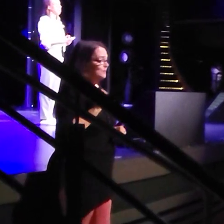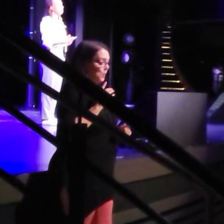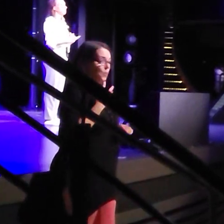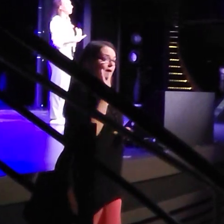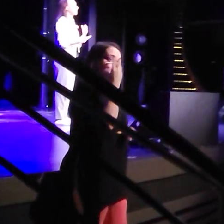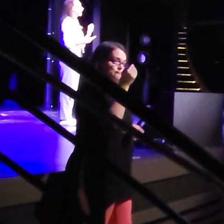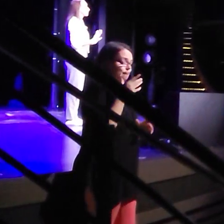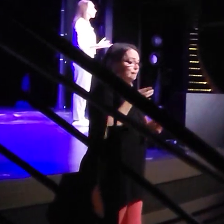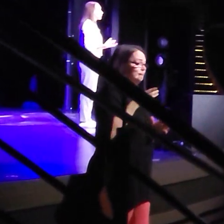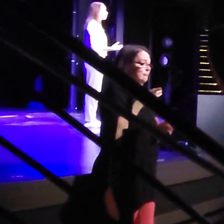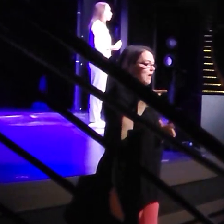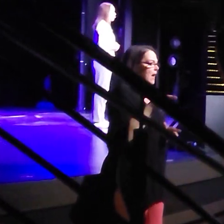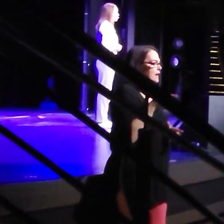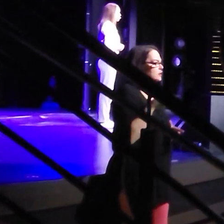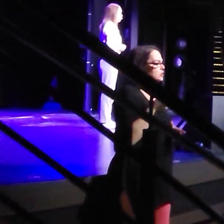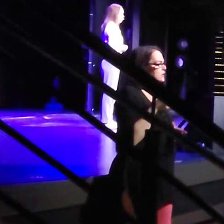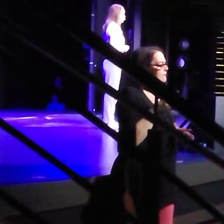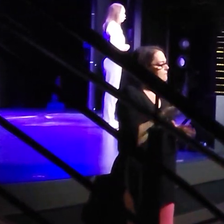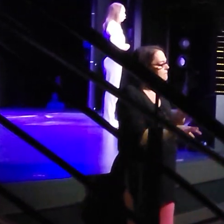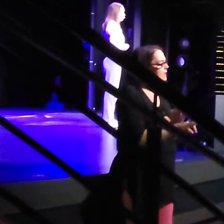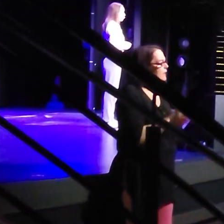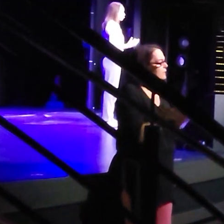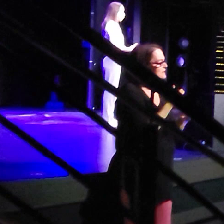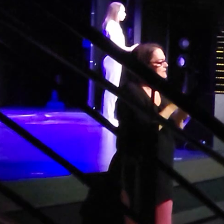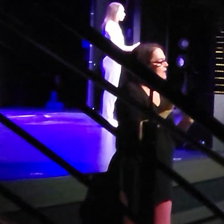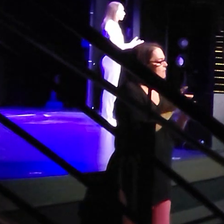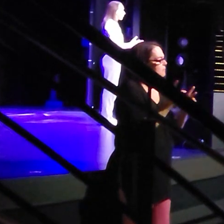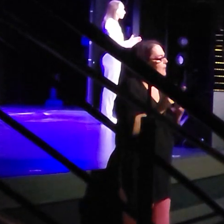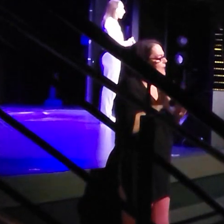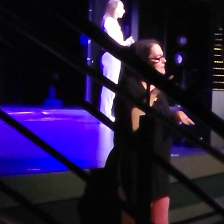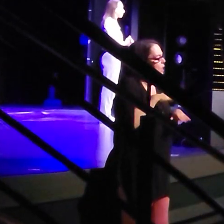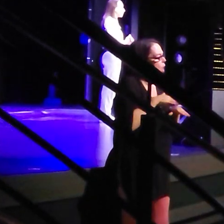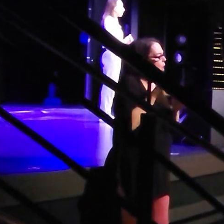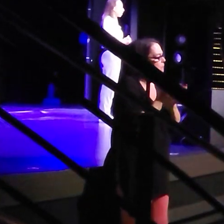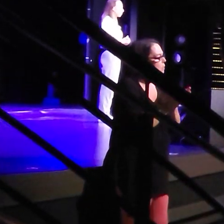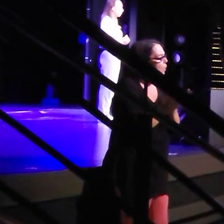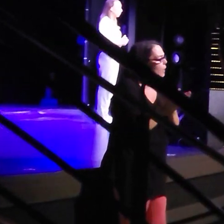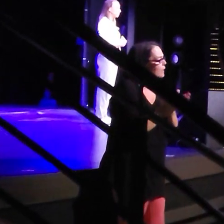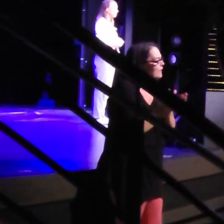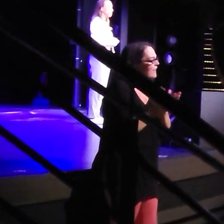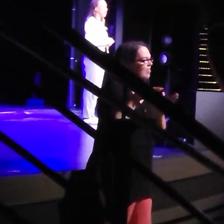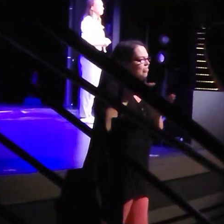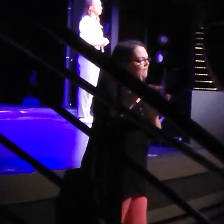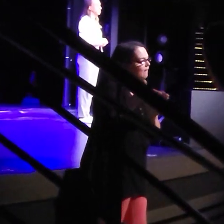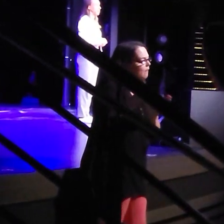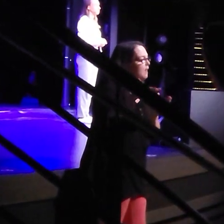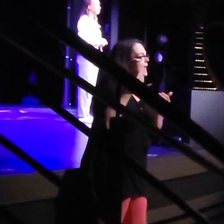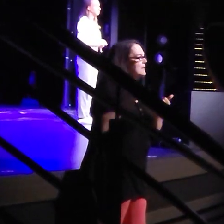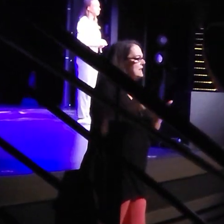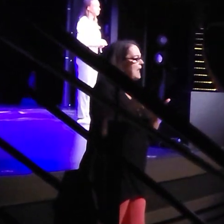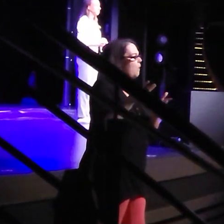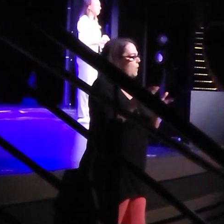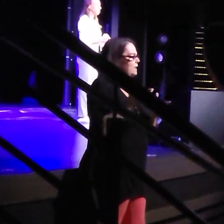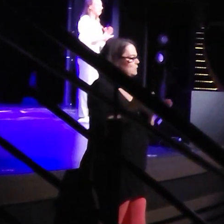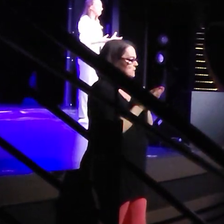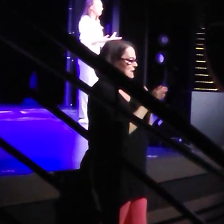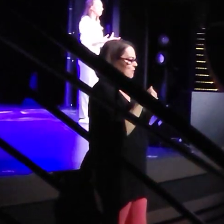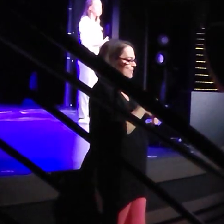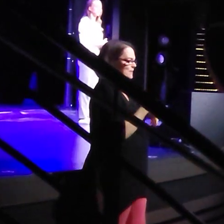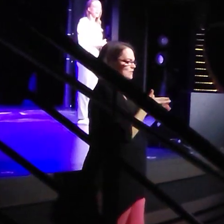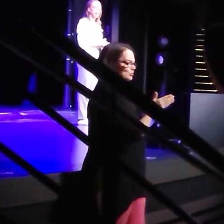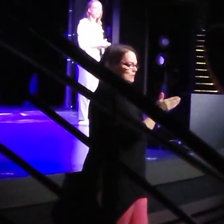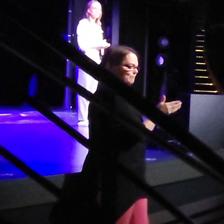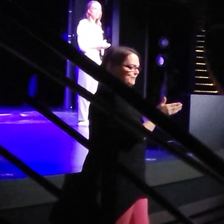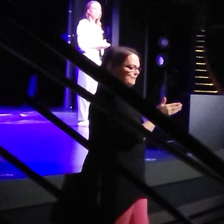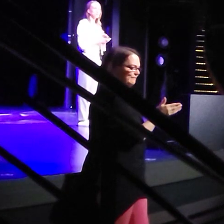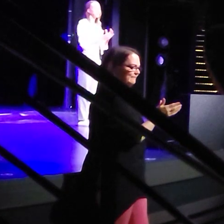she found comfort and a safe space with us on board and chose to now sail on board Nieuw Amsterdam. Now this is